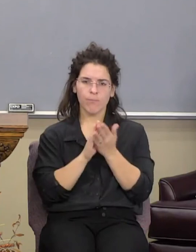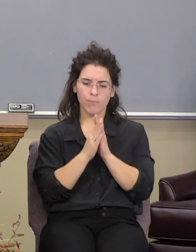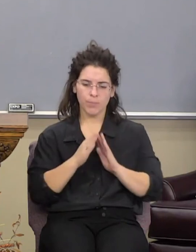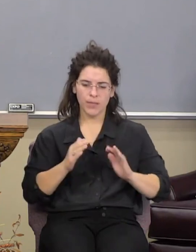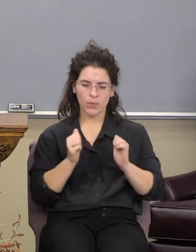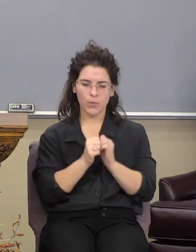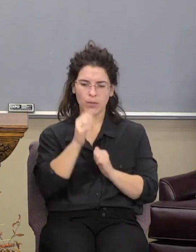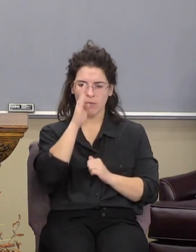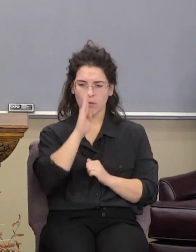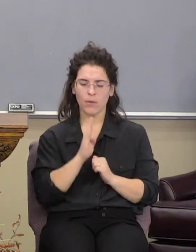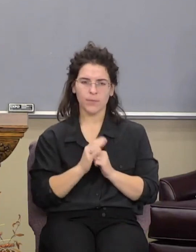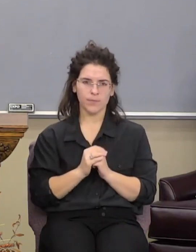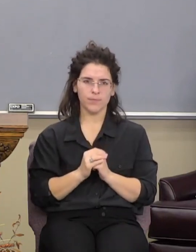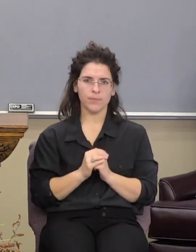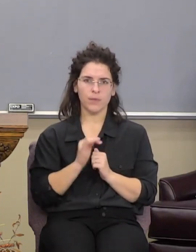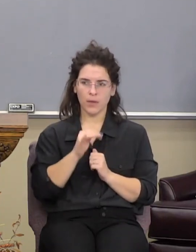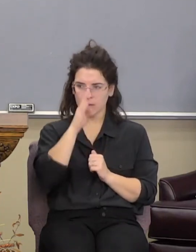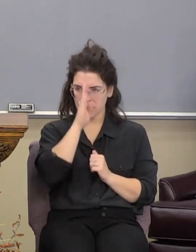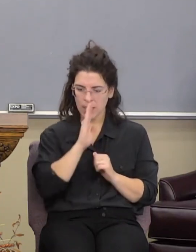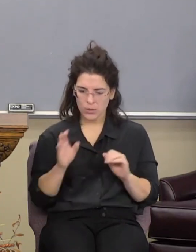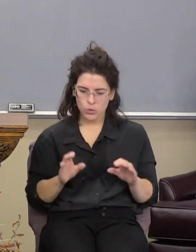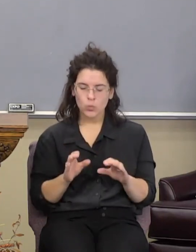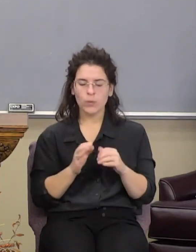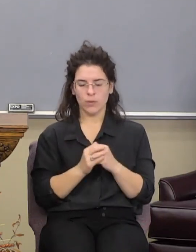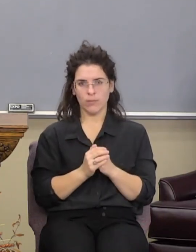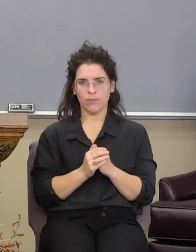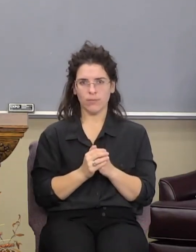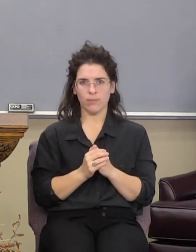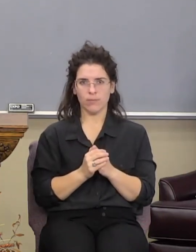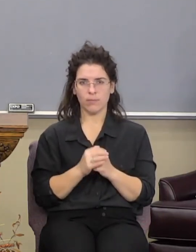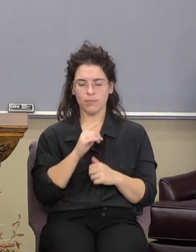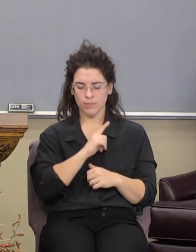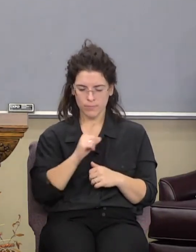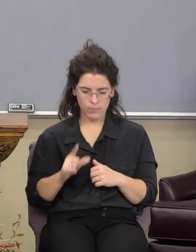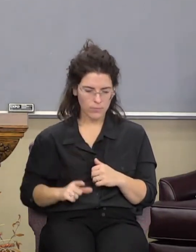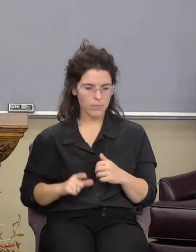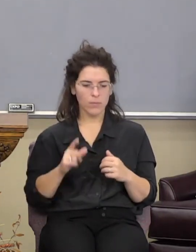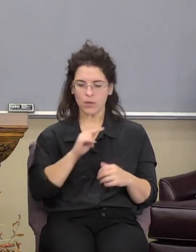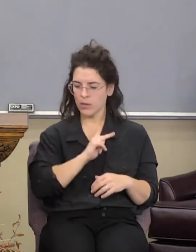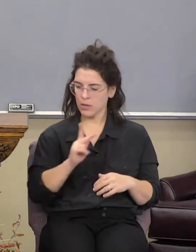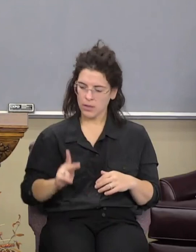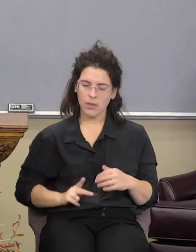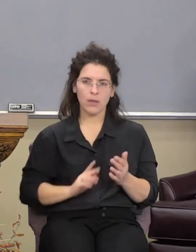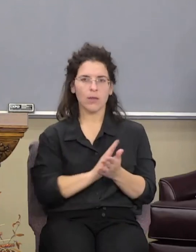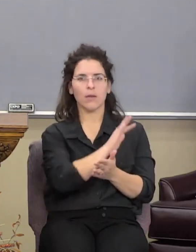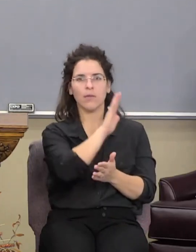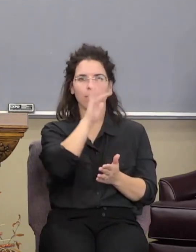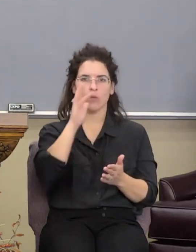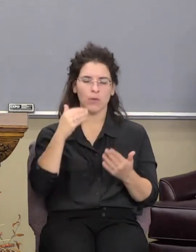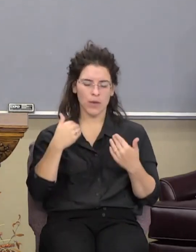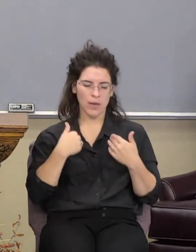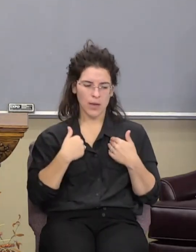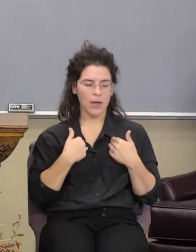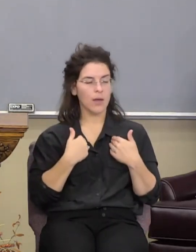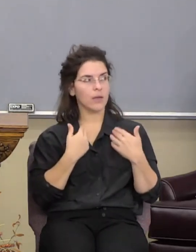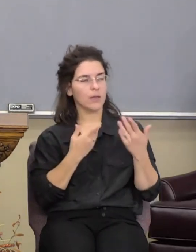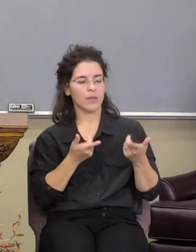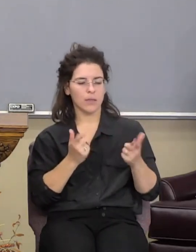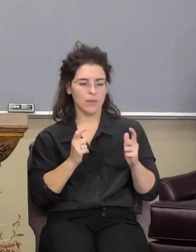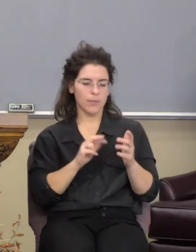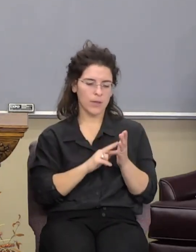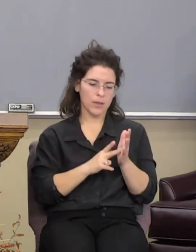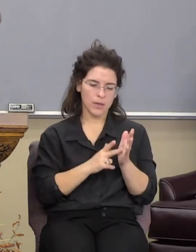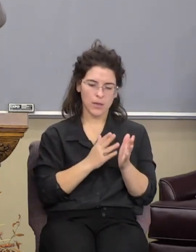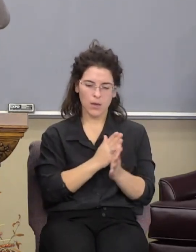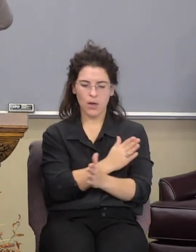with God. That's God's doing. The Lord, the King of glory, has as its immediate